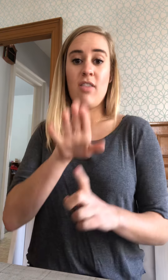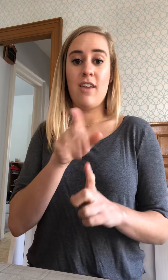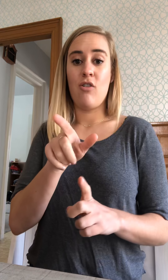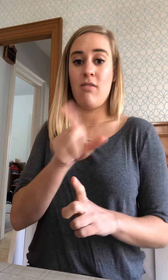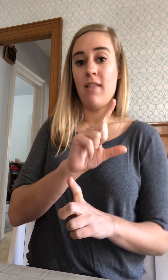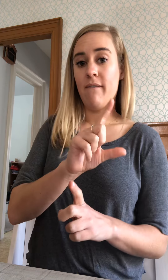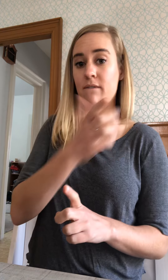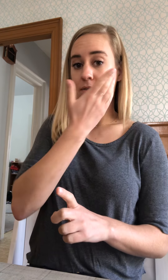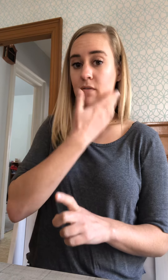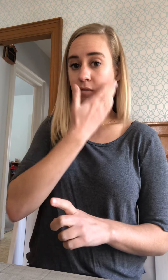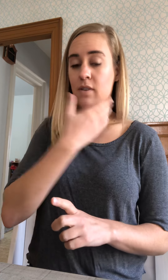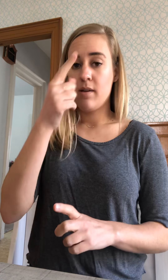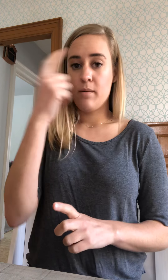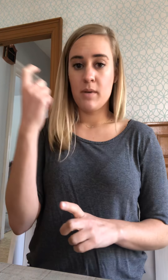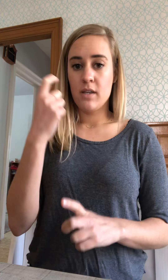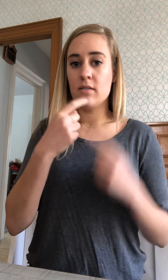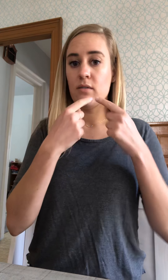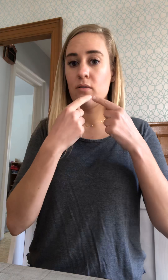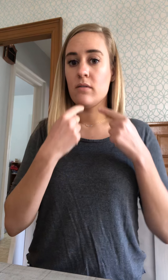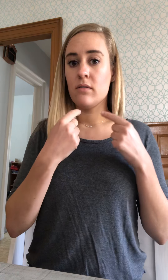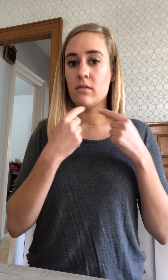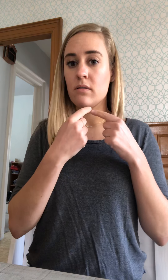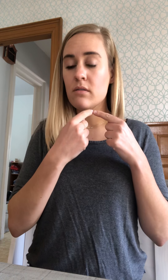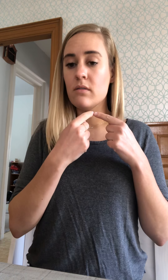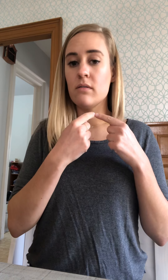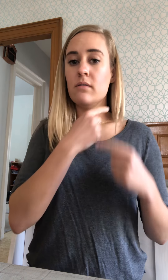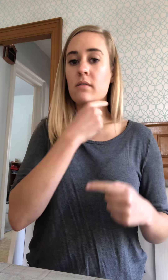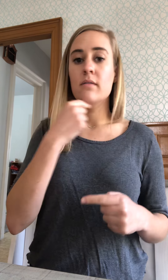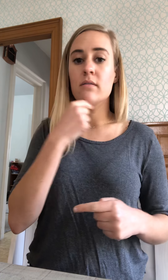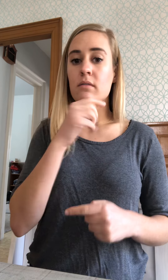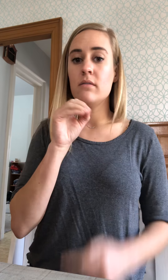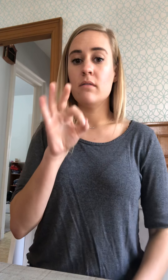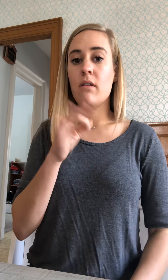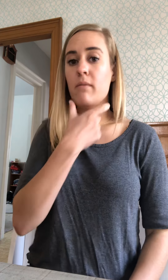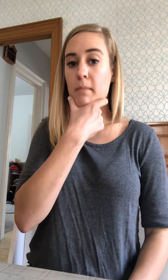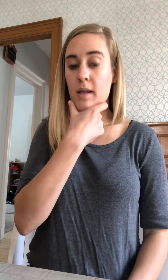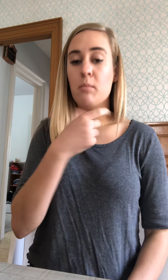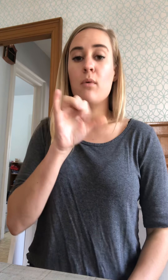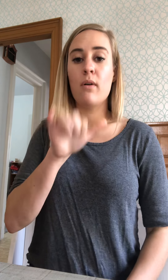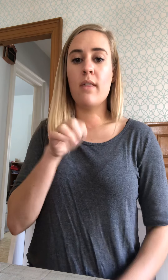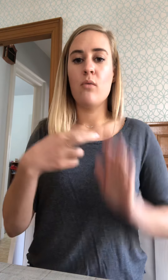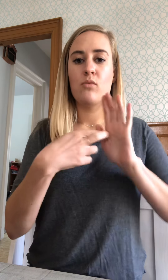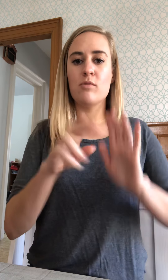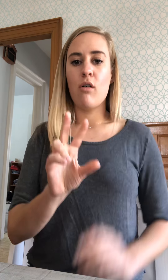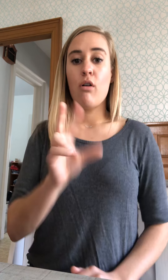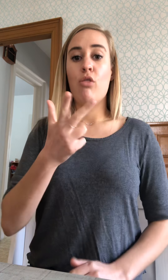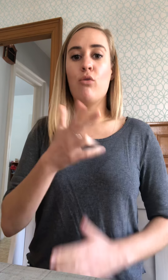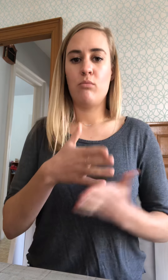because that triangular piece of bone at the inferior border of the mandible represents a third segment.